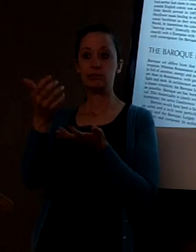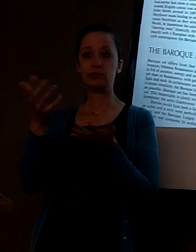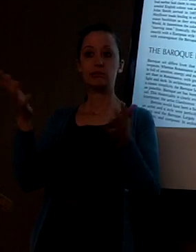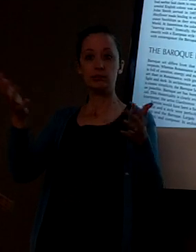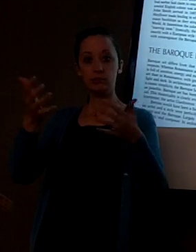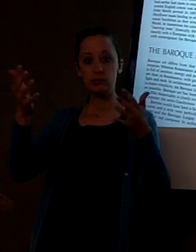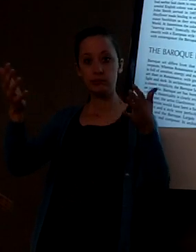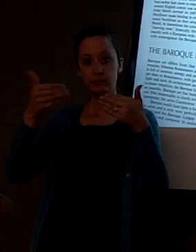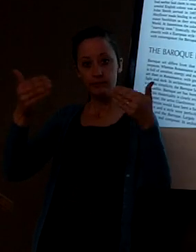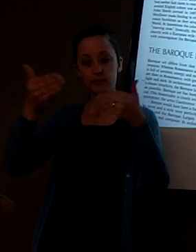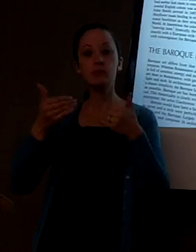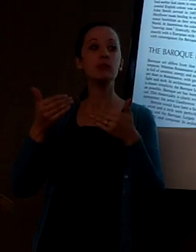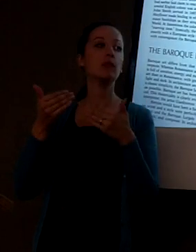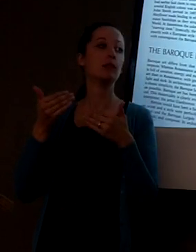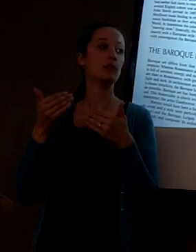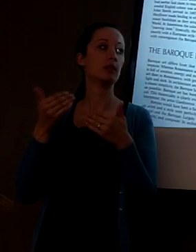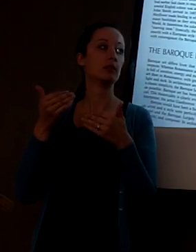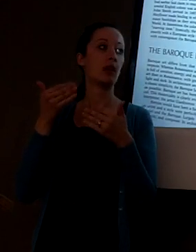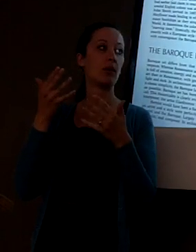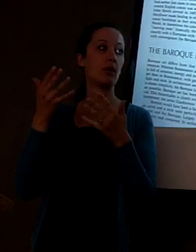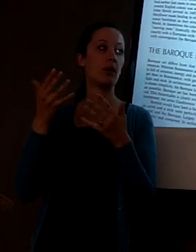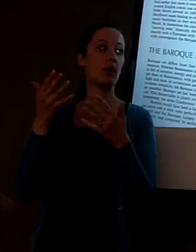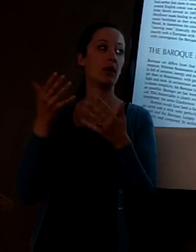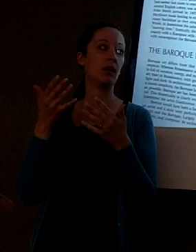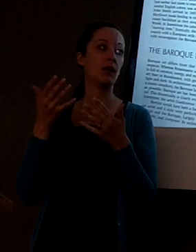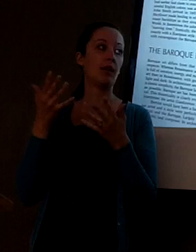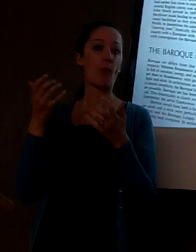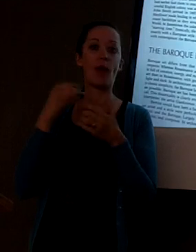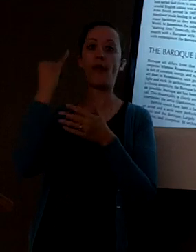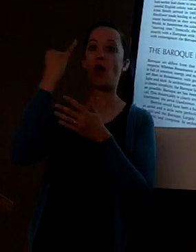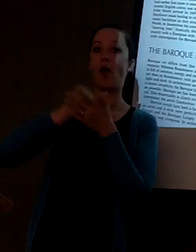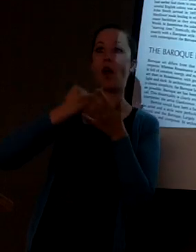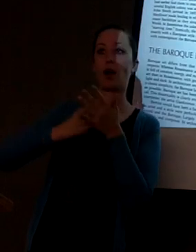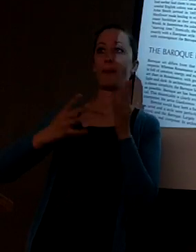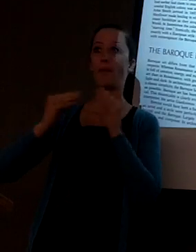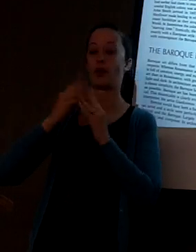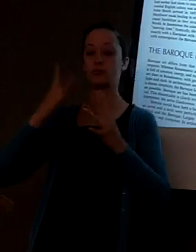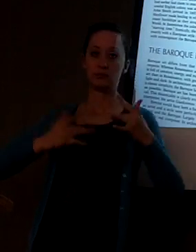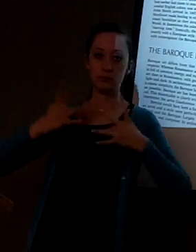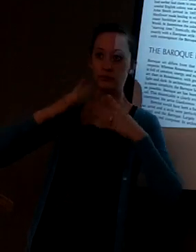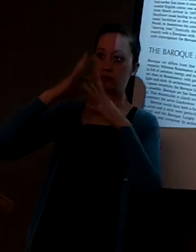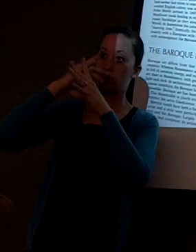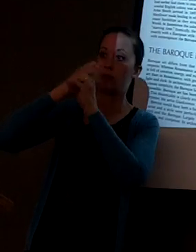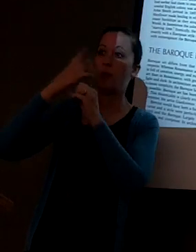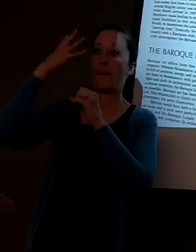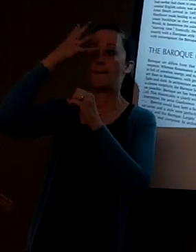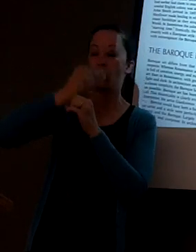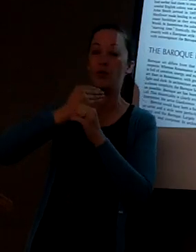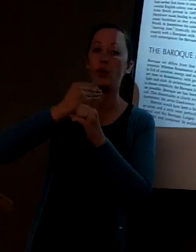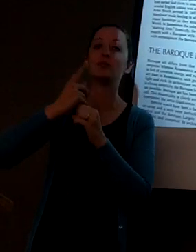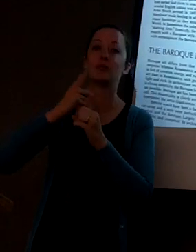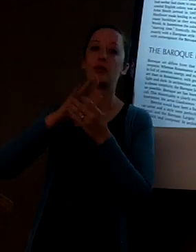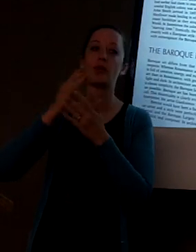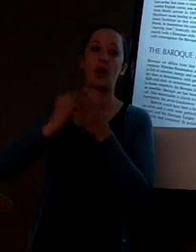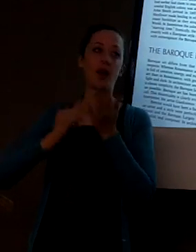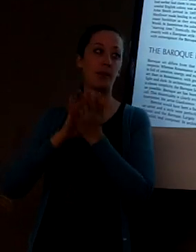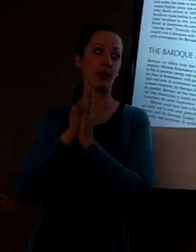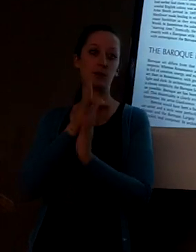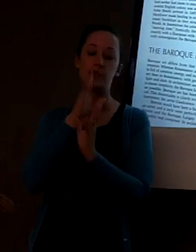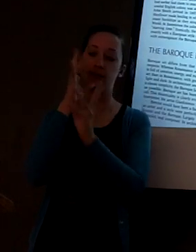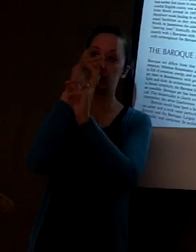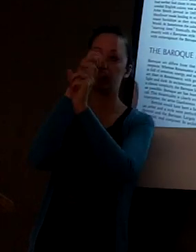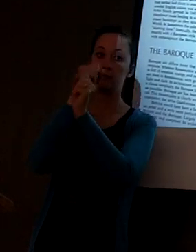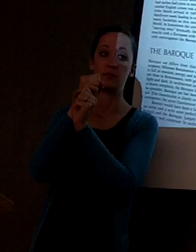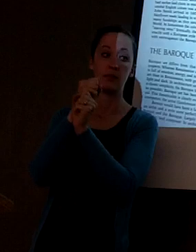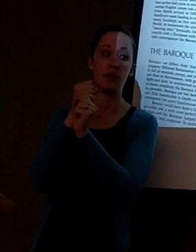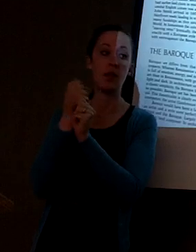make the church interesting. So make the art more exciting. And so it becomes really exciting. And